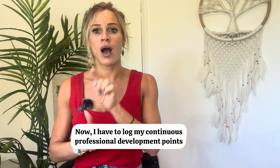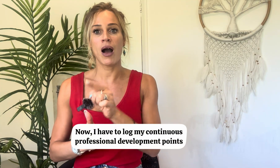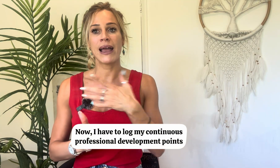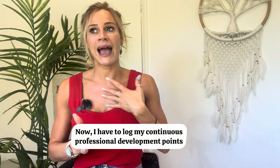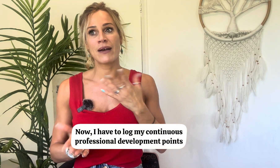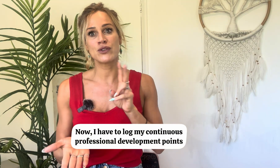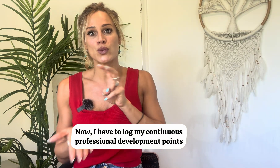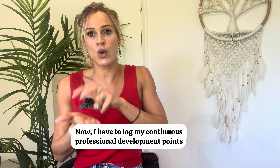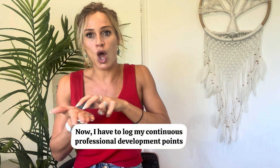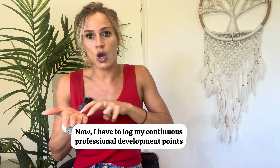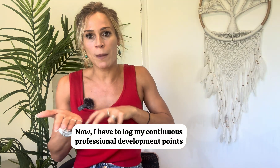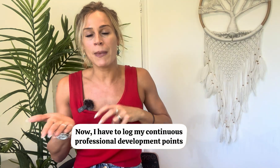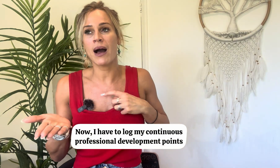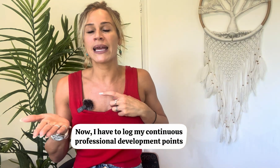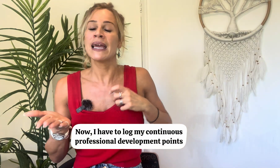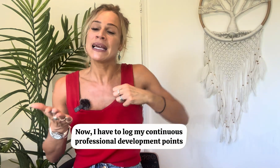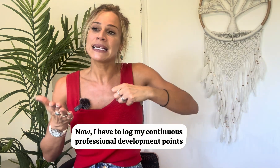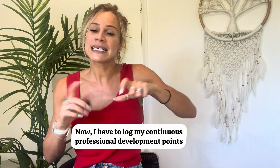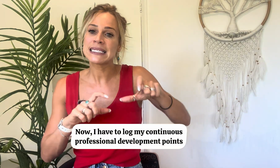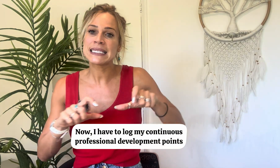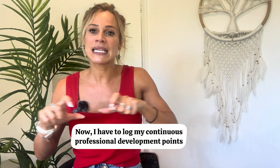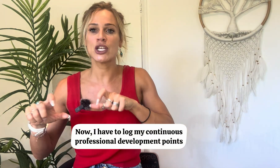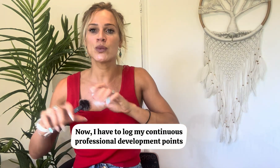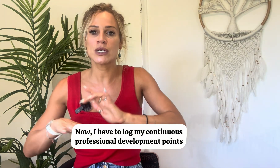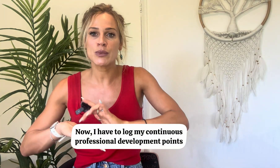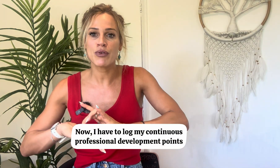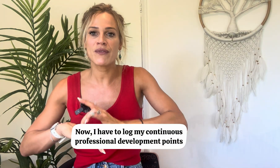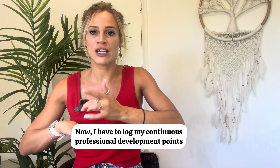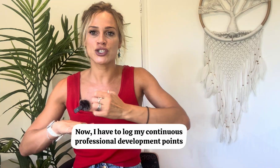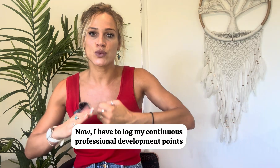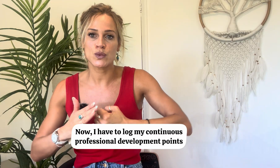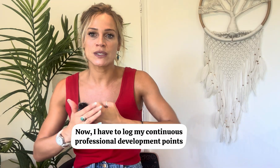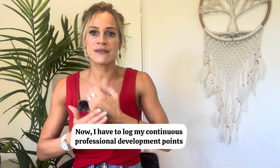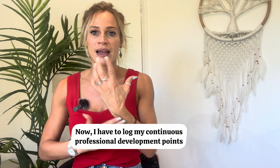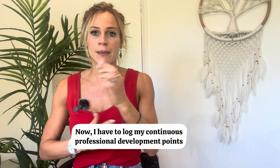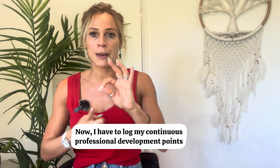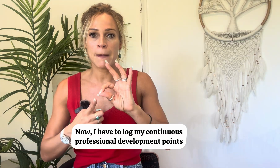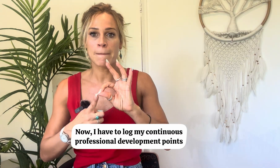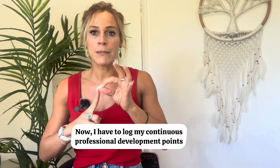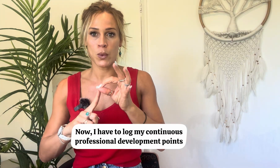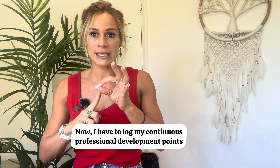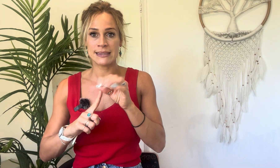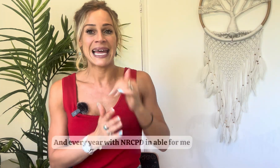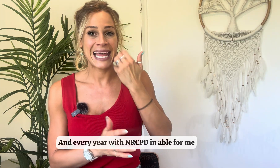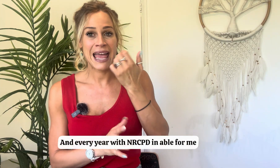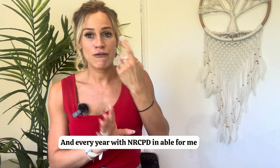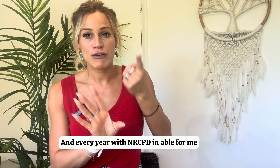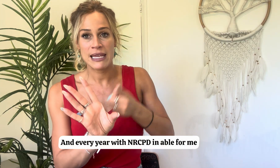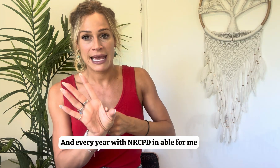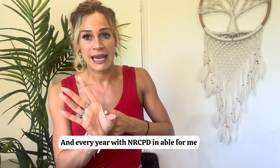I have to log my continuous professional development points. And every year